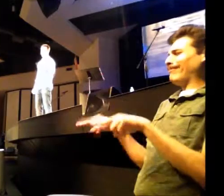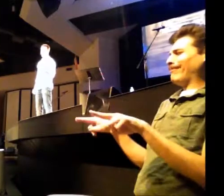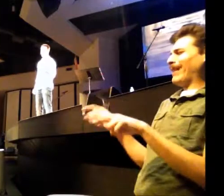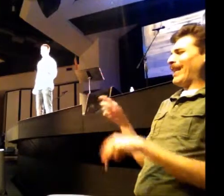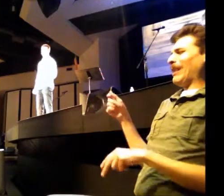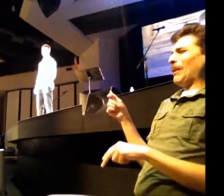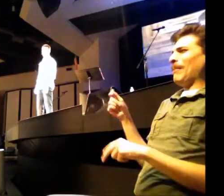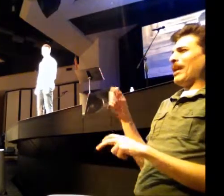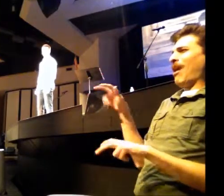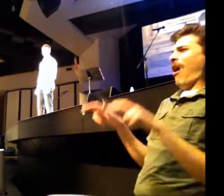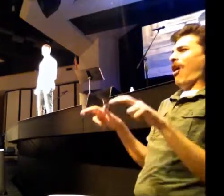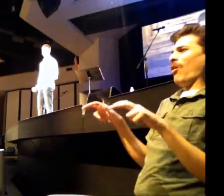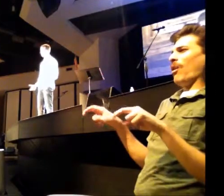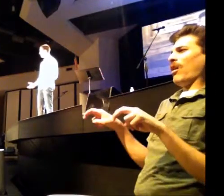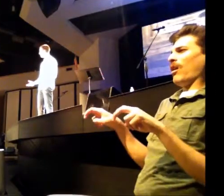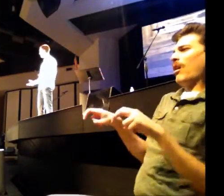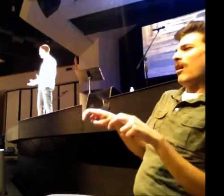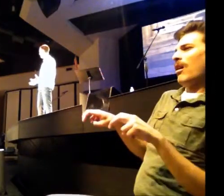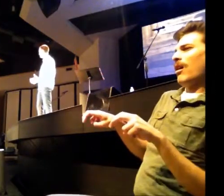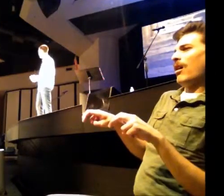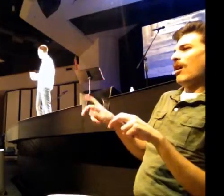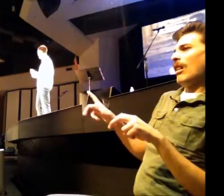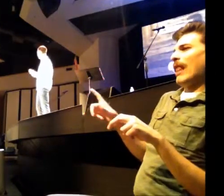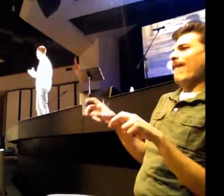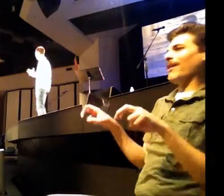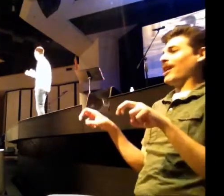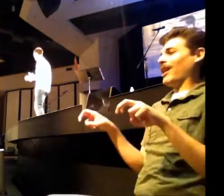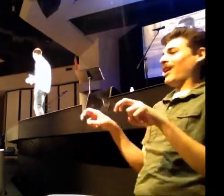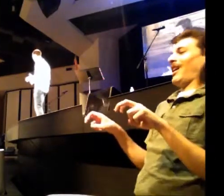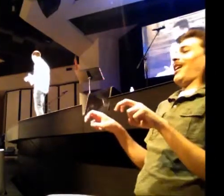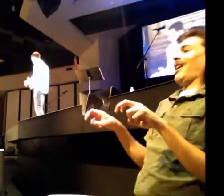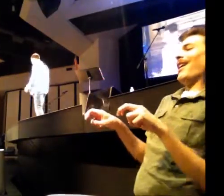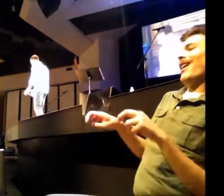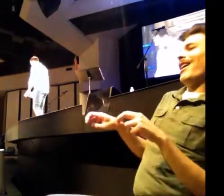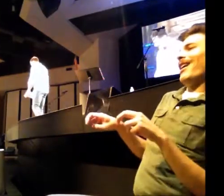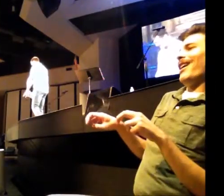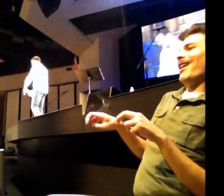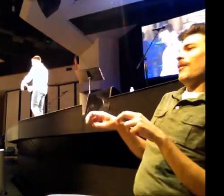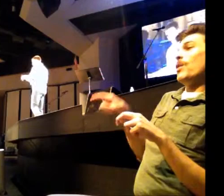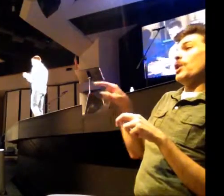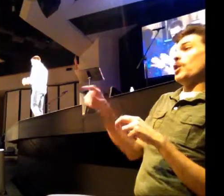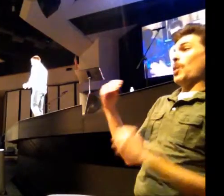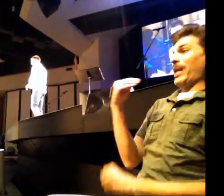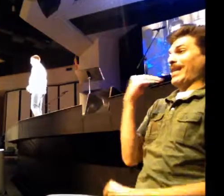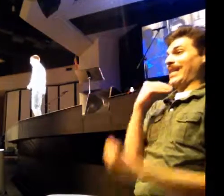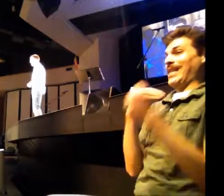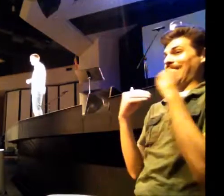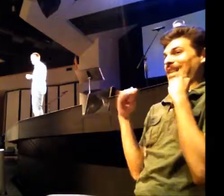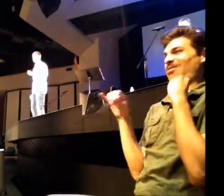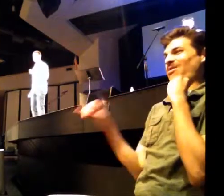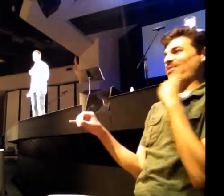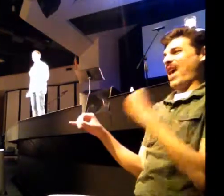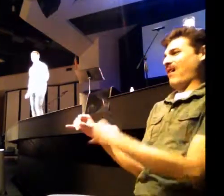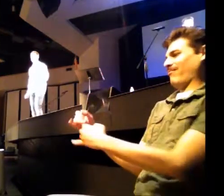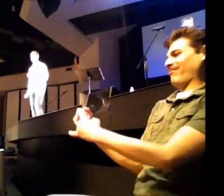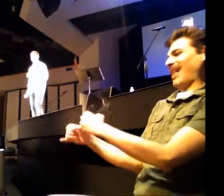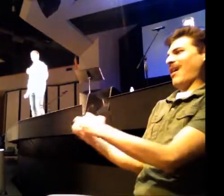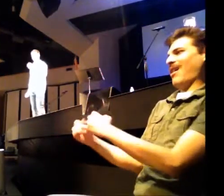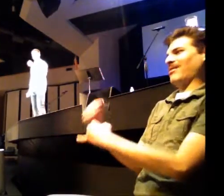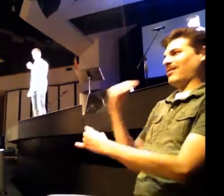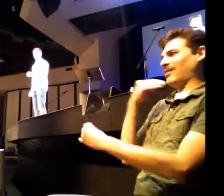to the left. And the reason why is because they were instructed to, when you eat the Seder, when you consume this meal, to do